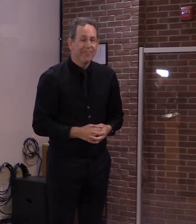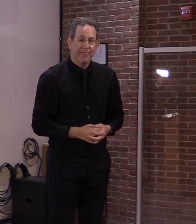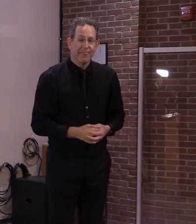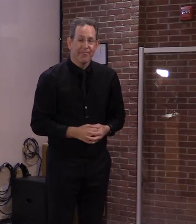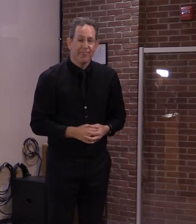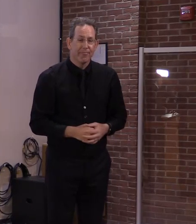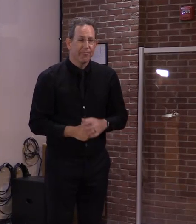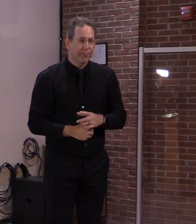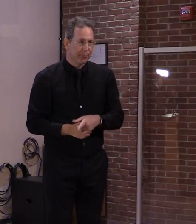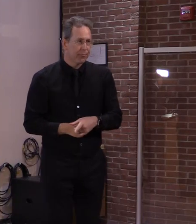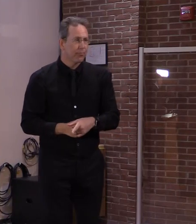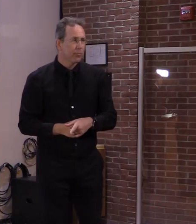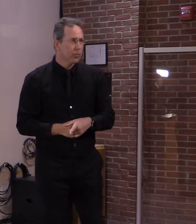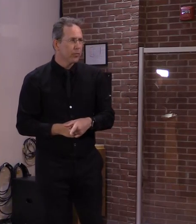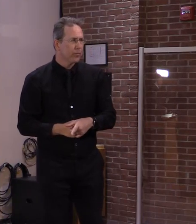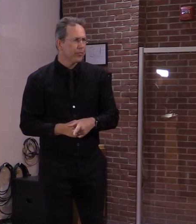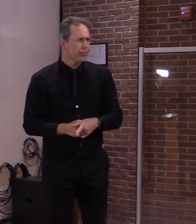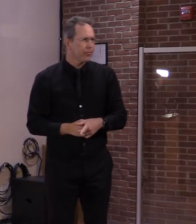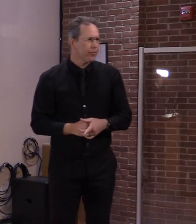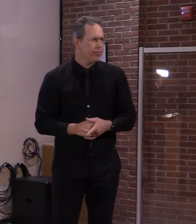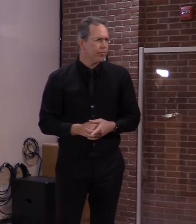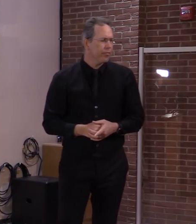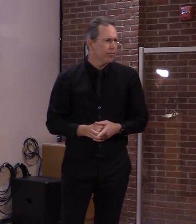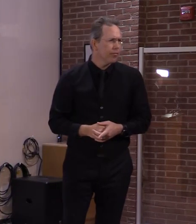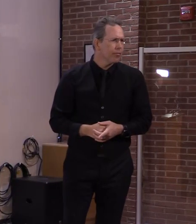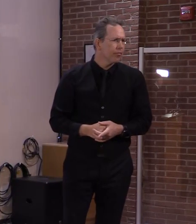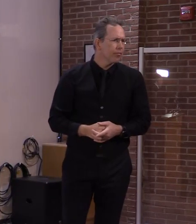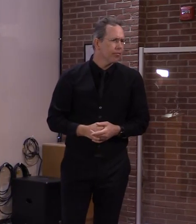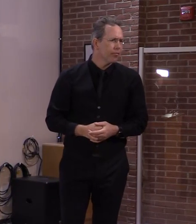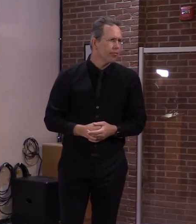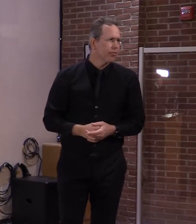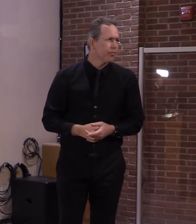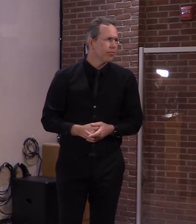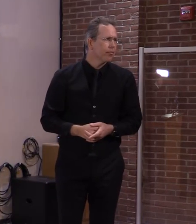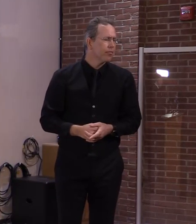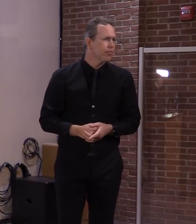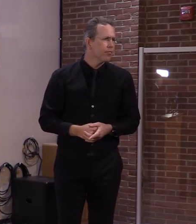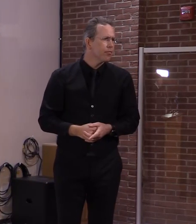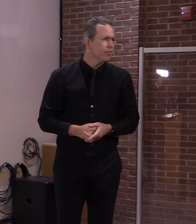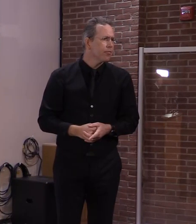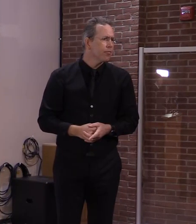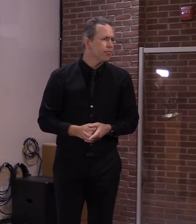All right. Okay, thank you. Tom Davis, Compass, Vermont.